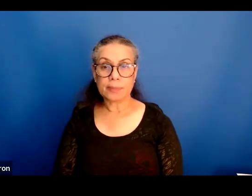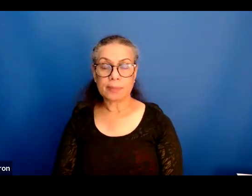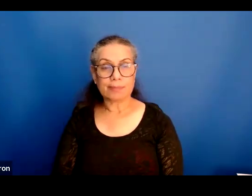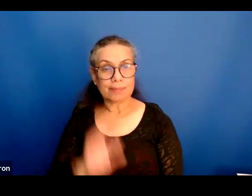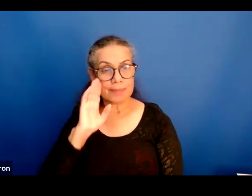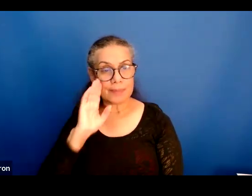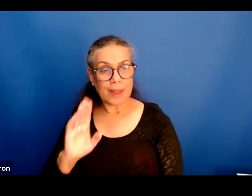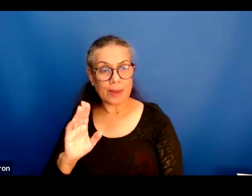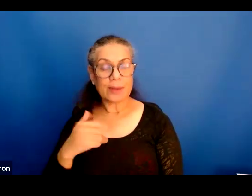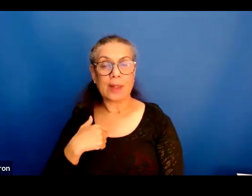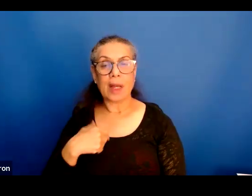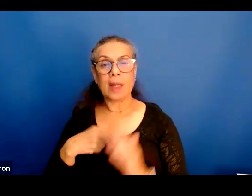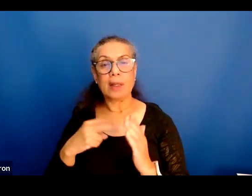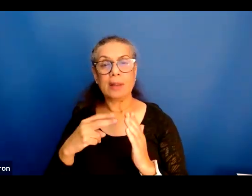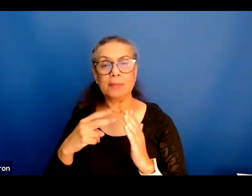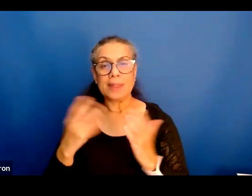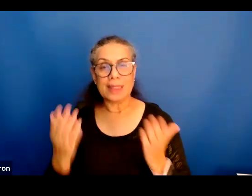Hello, I'm reading on behalf of a parent.